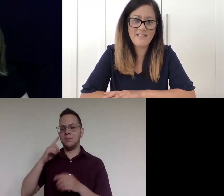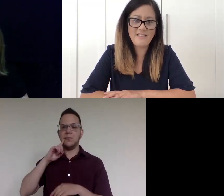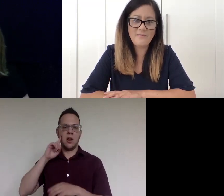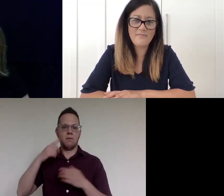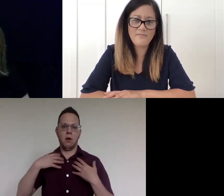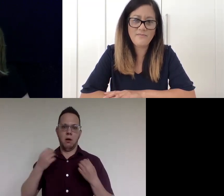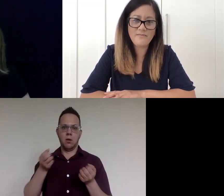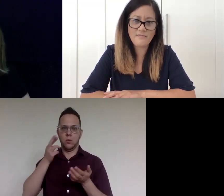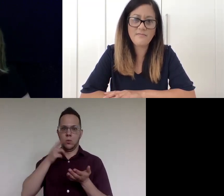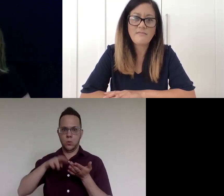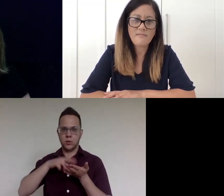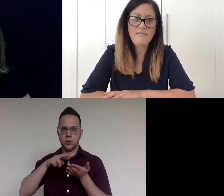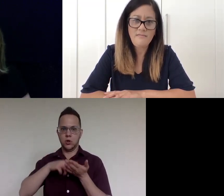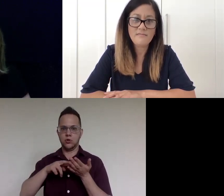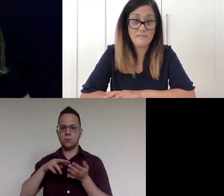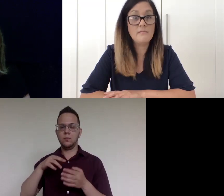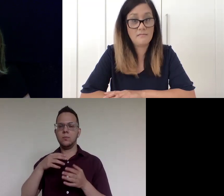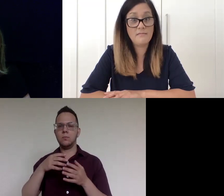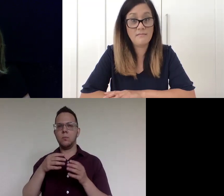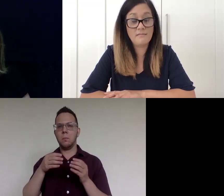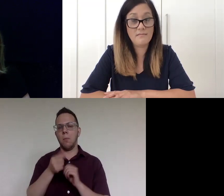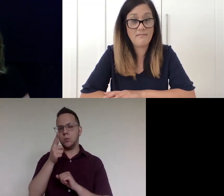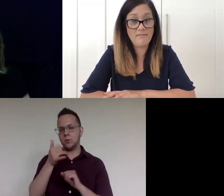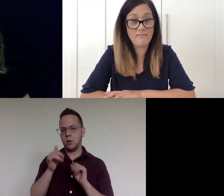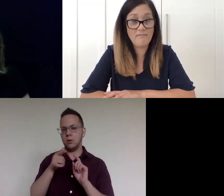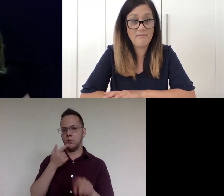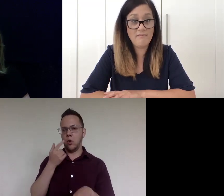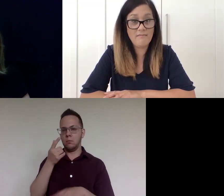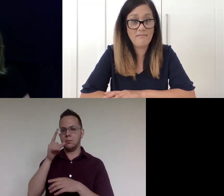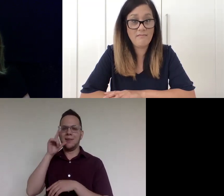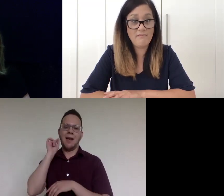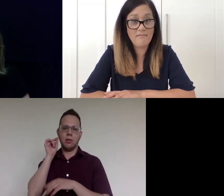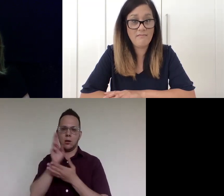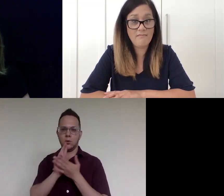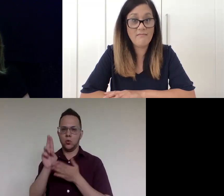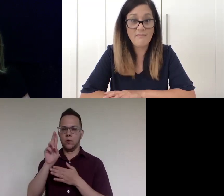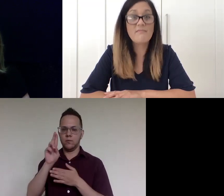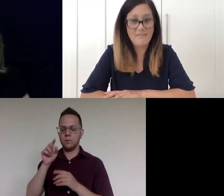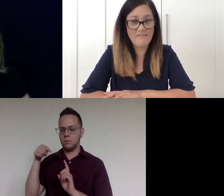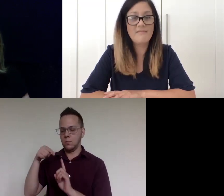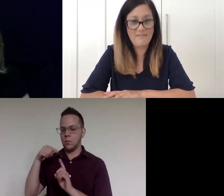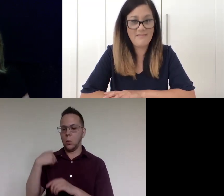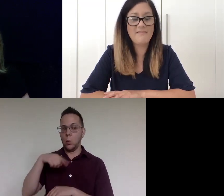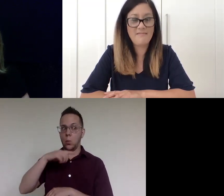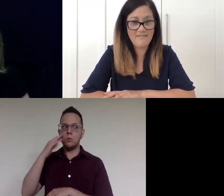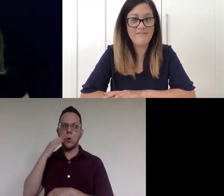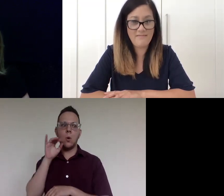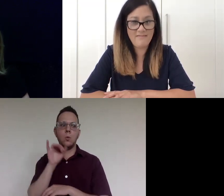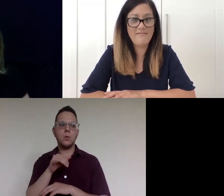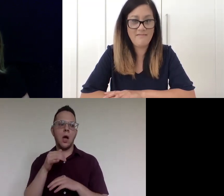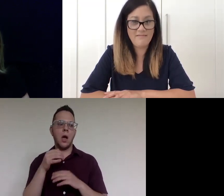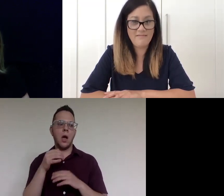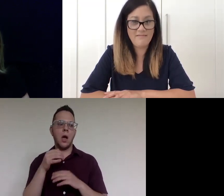about deaf health research. Gallaudet University has found from their research that deaf people will